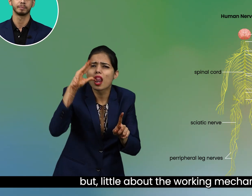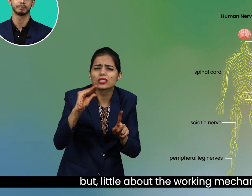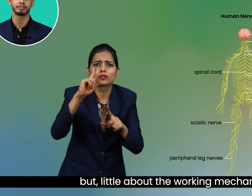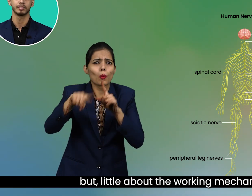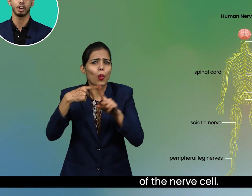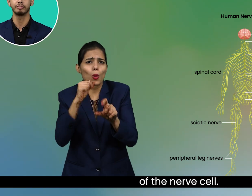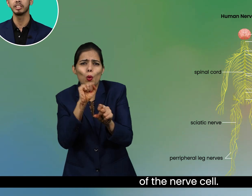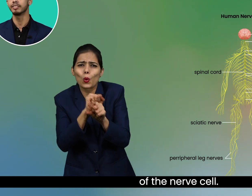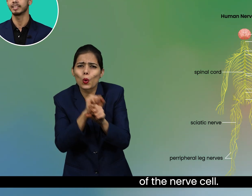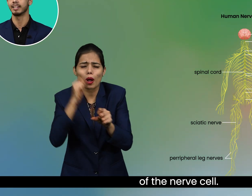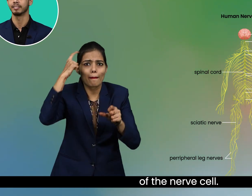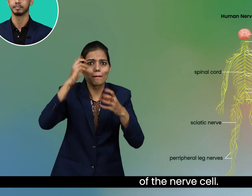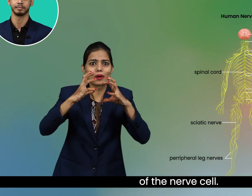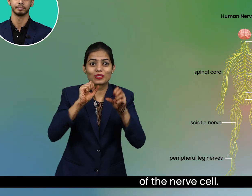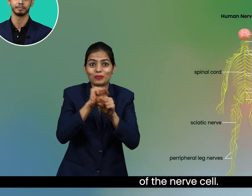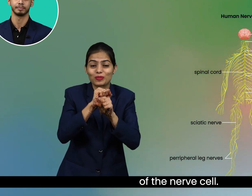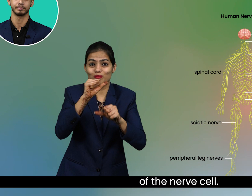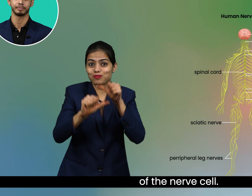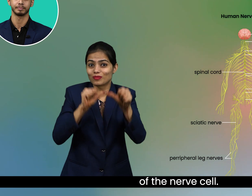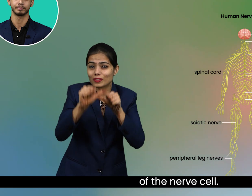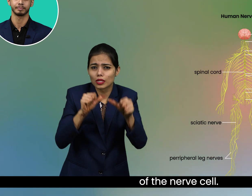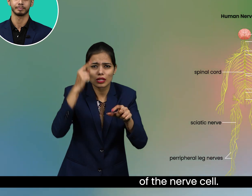mechanisms of the nerve cell.